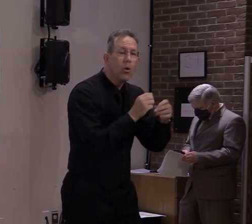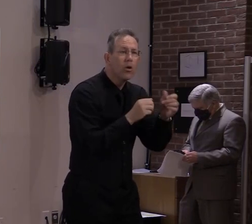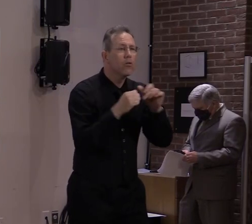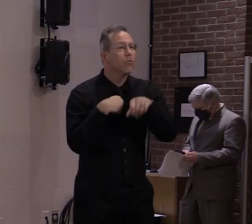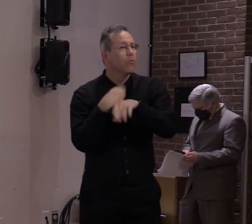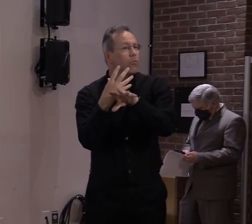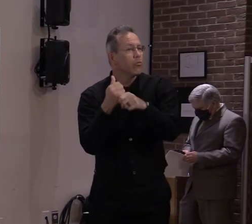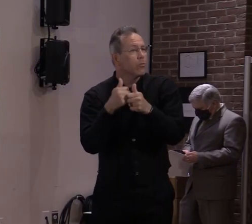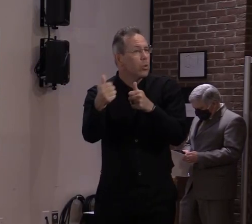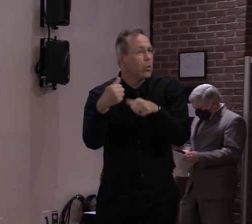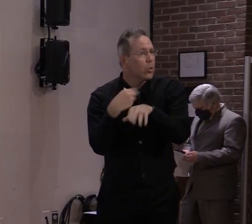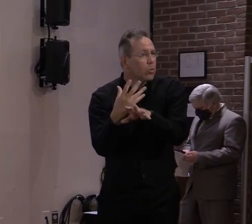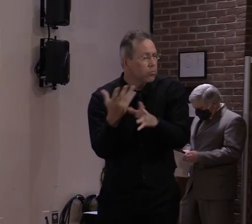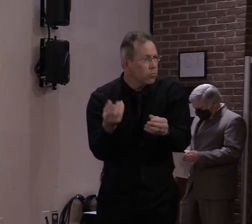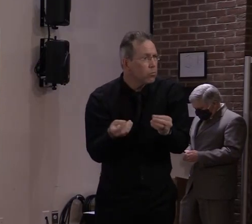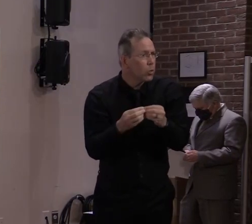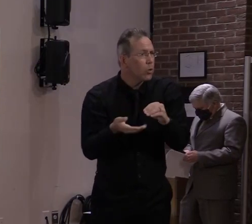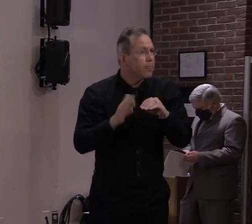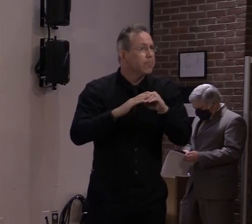student academic progress.